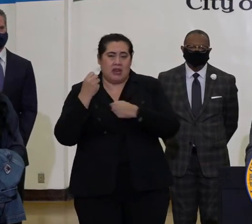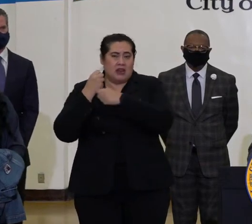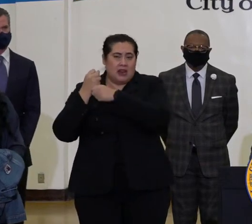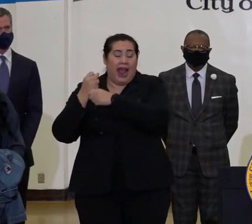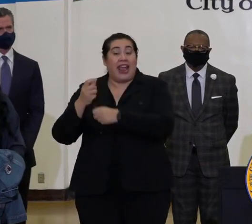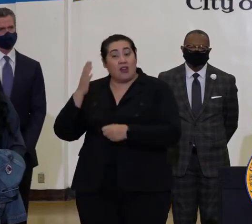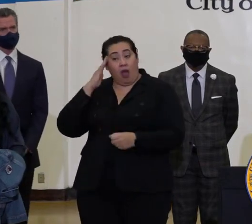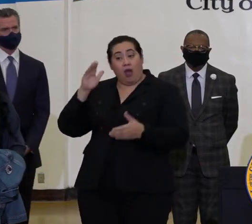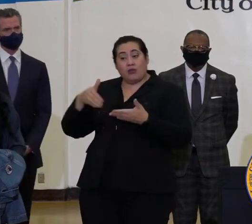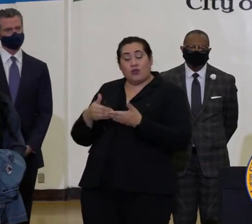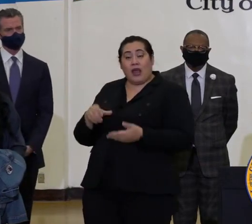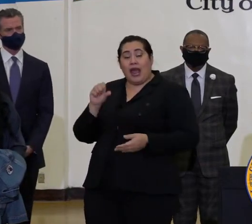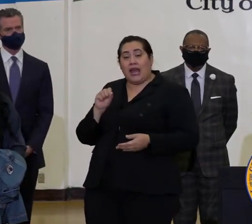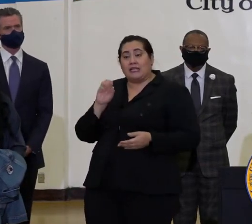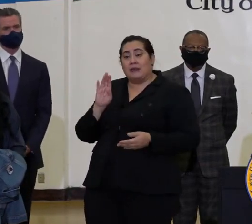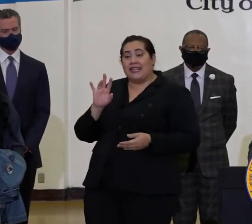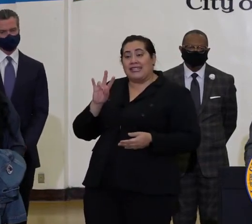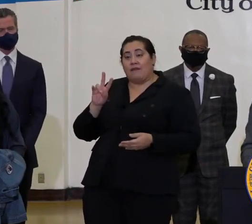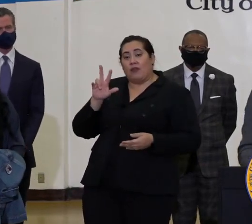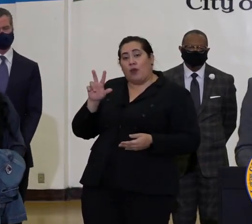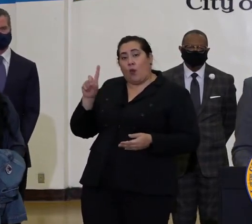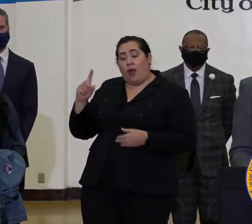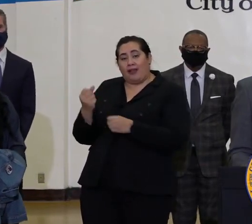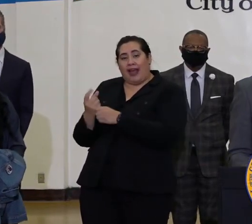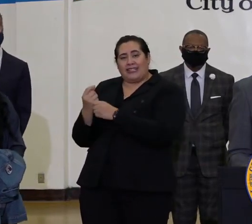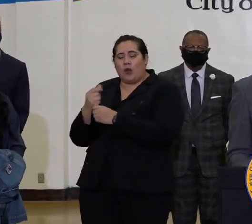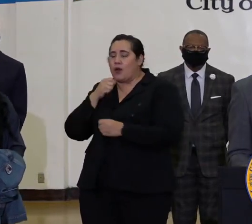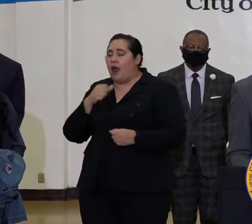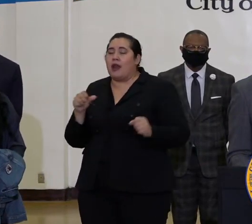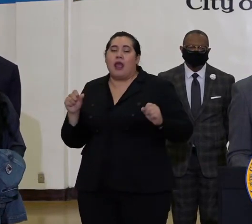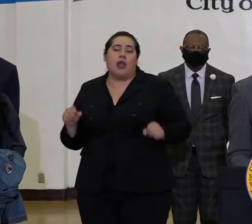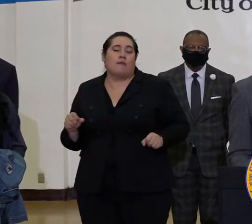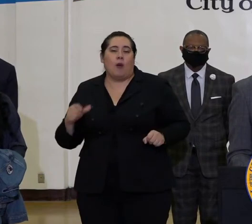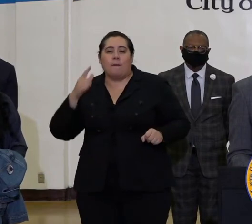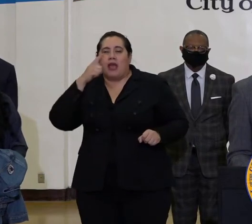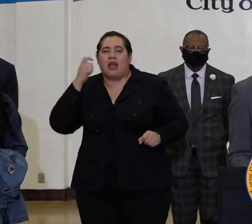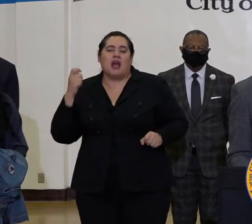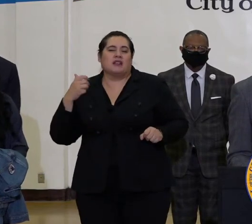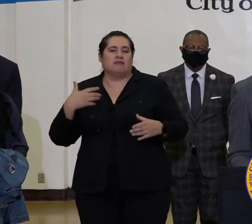I introduced SB 731 last year, and we weren't unable, due to the